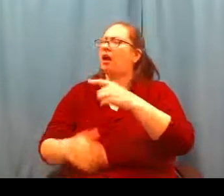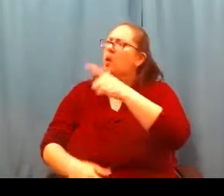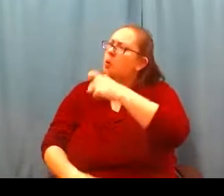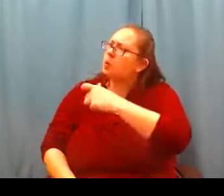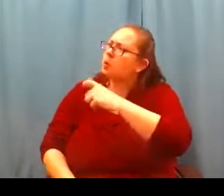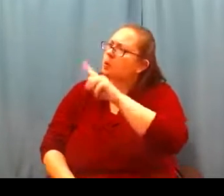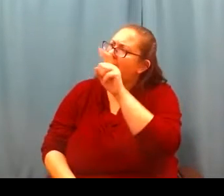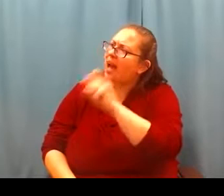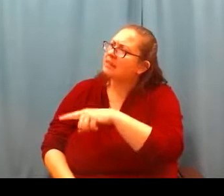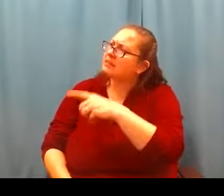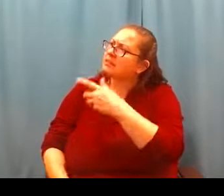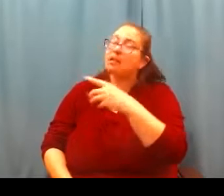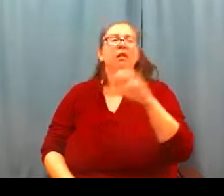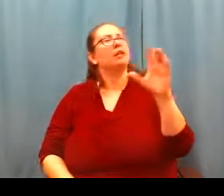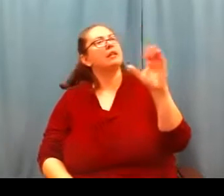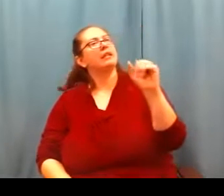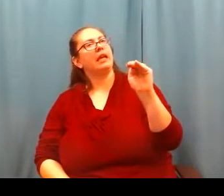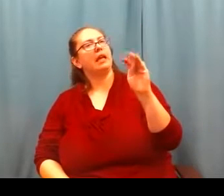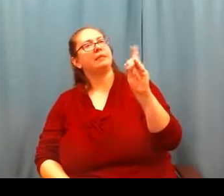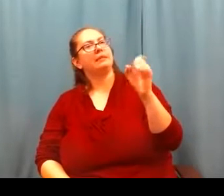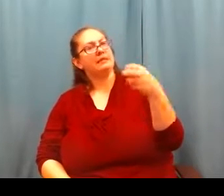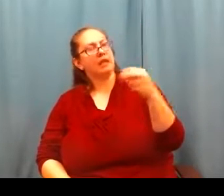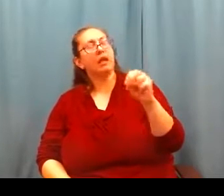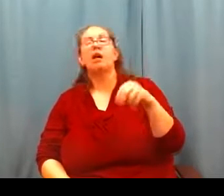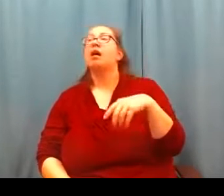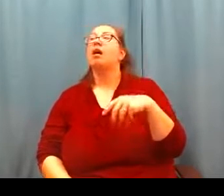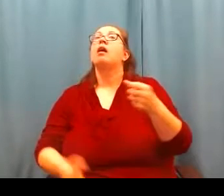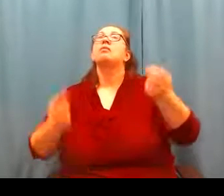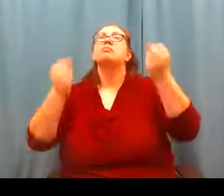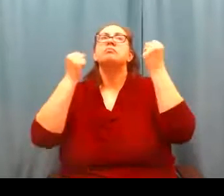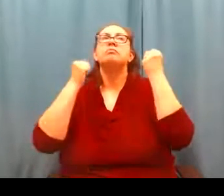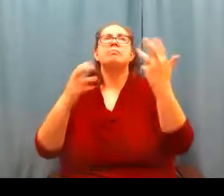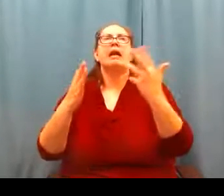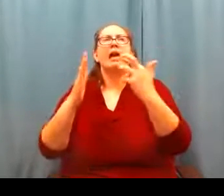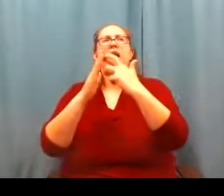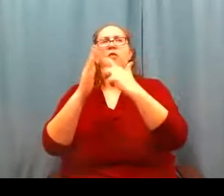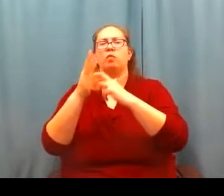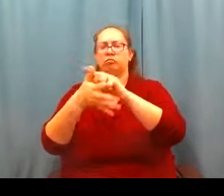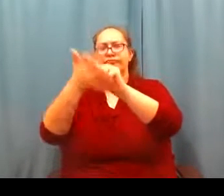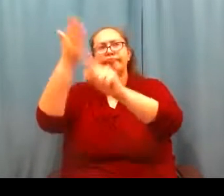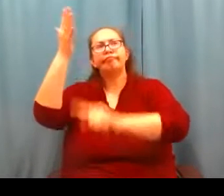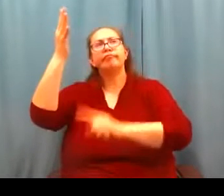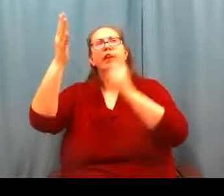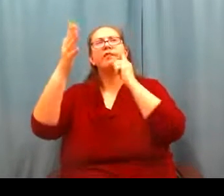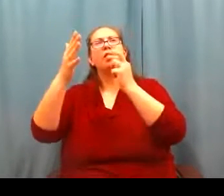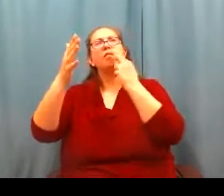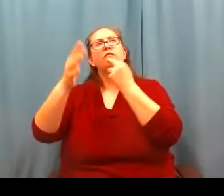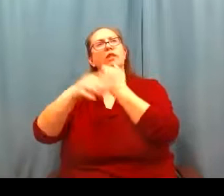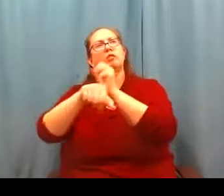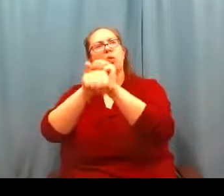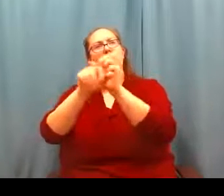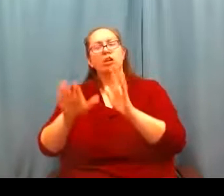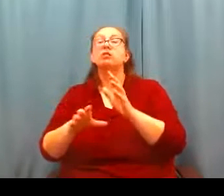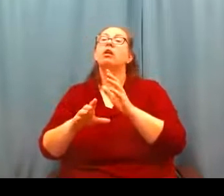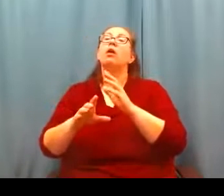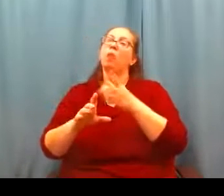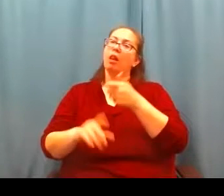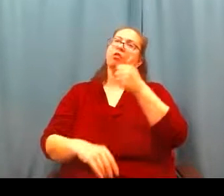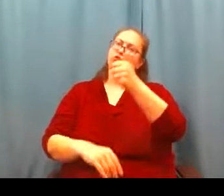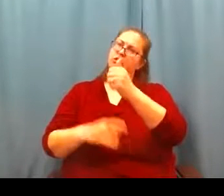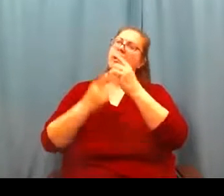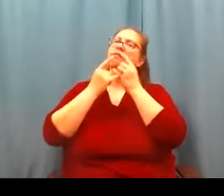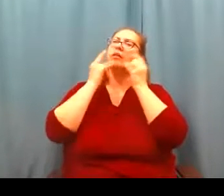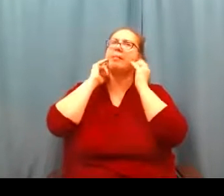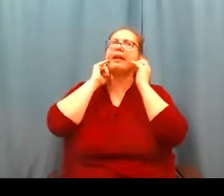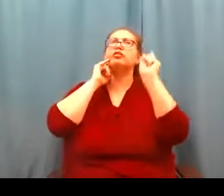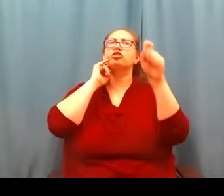Camden. Camden, there are a lot of guidelines for workers, restaurant workers. Number one, you should be wearing a mask. If you are a